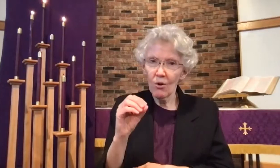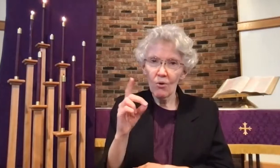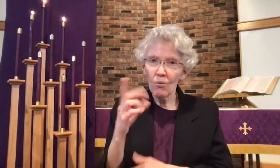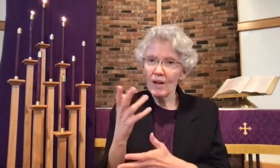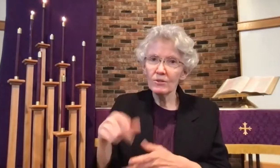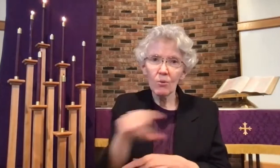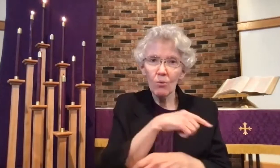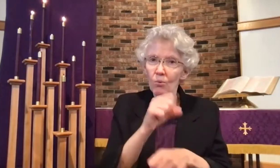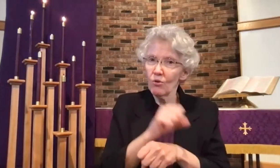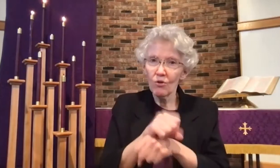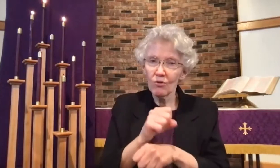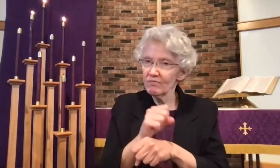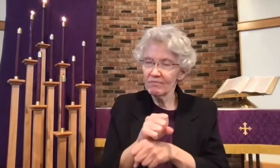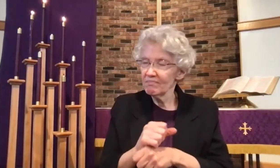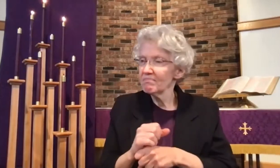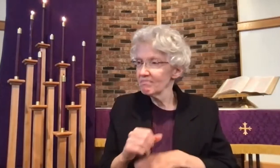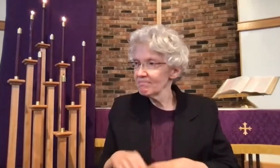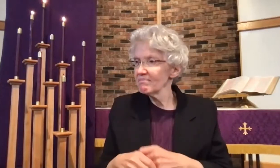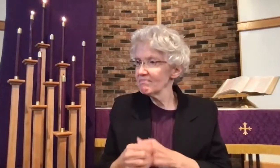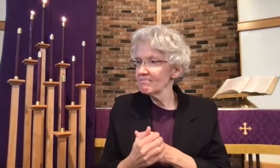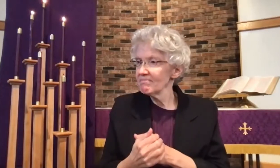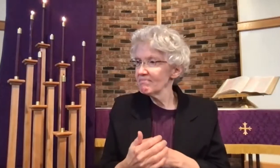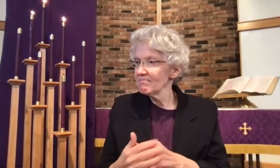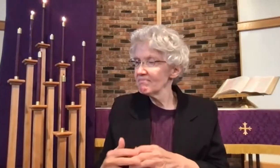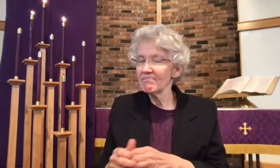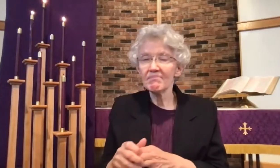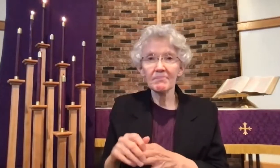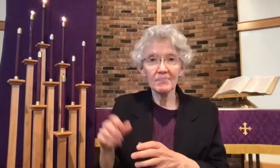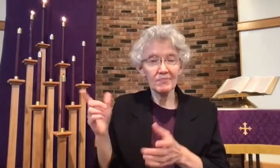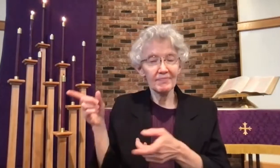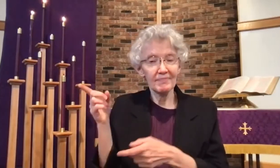occupation that they held. There was no record of what they had done.